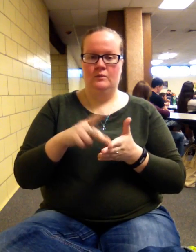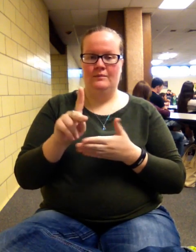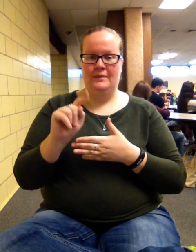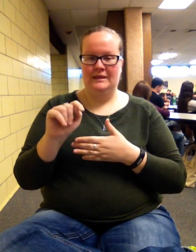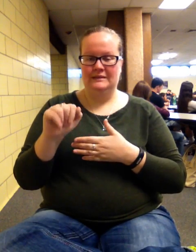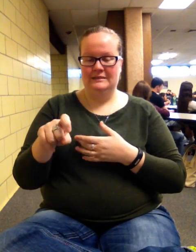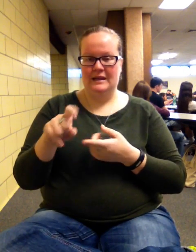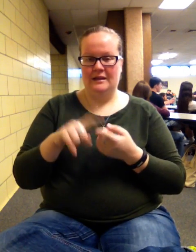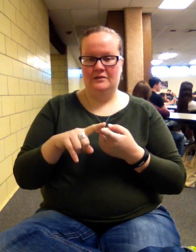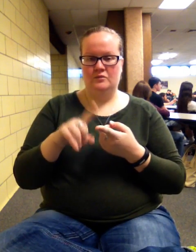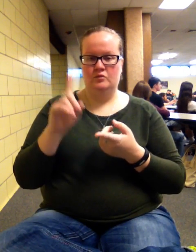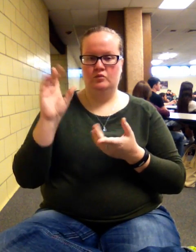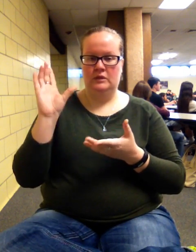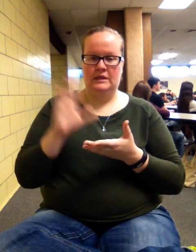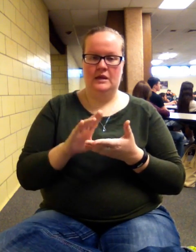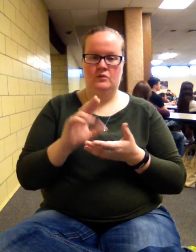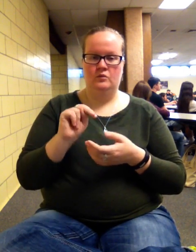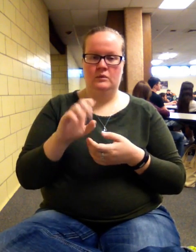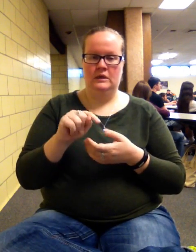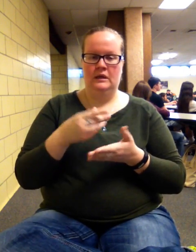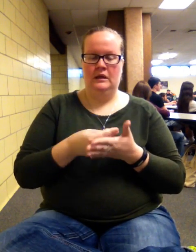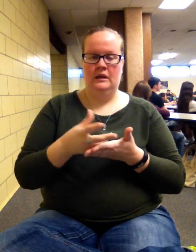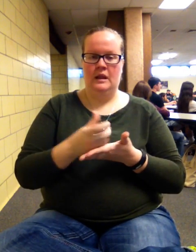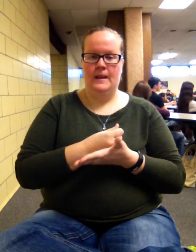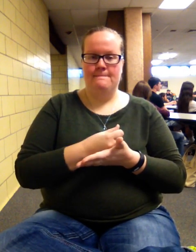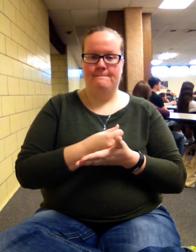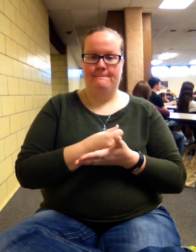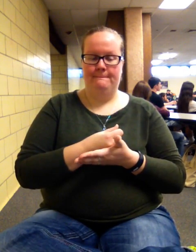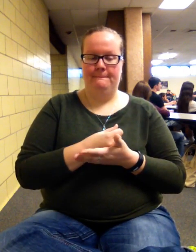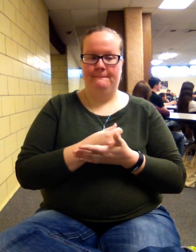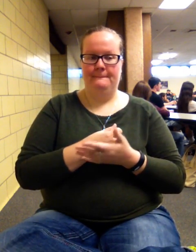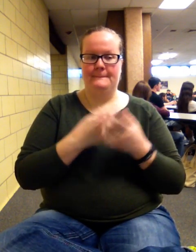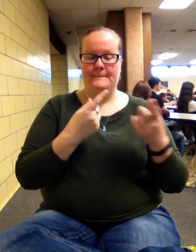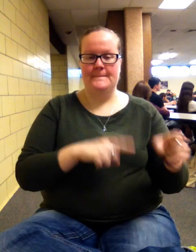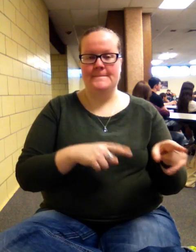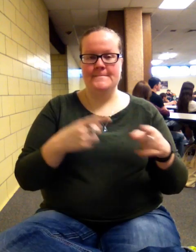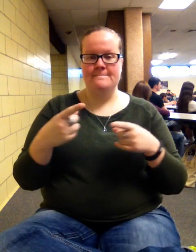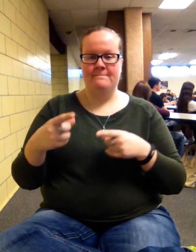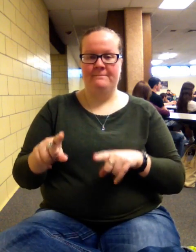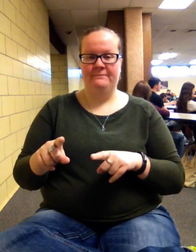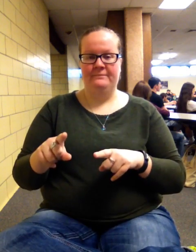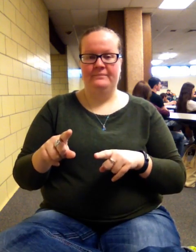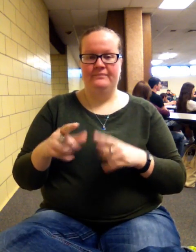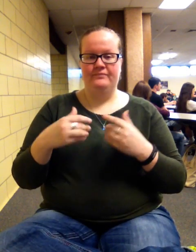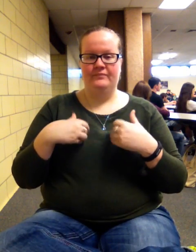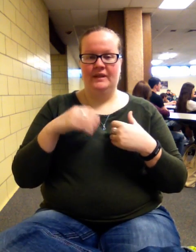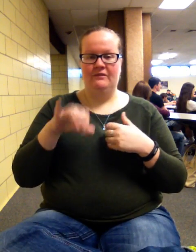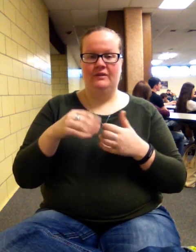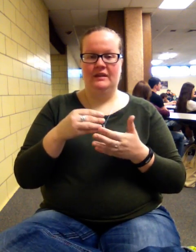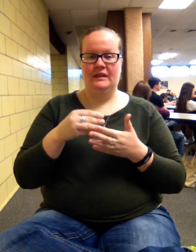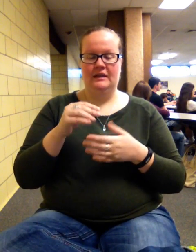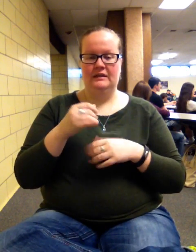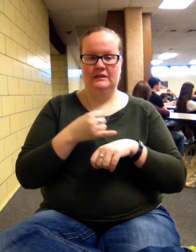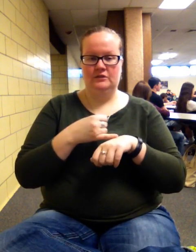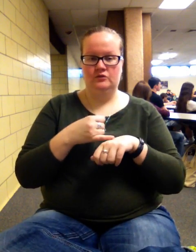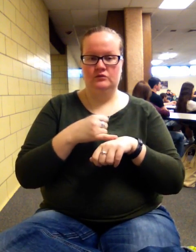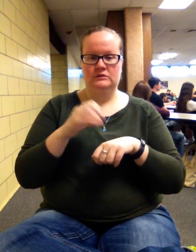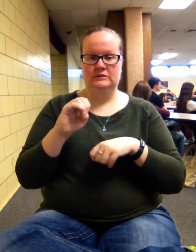down to net income. So what's happening is, by having that interest expense, pay